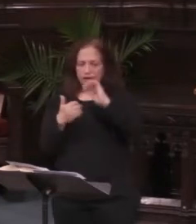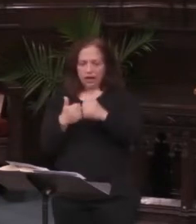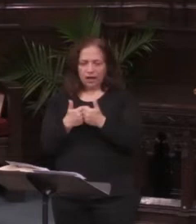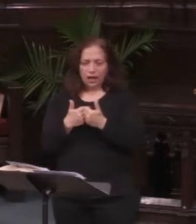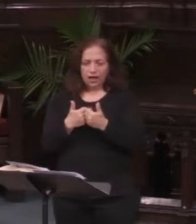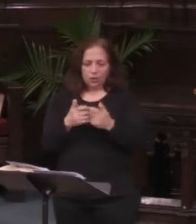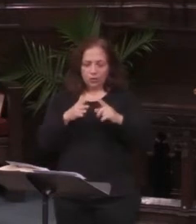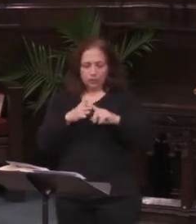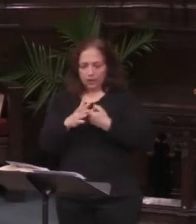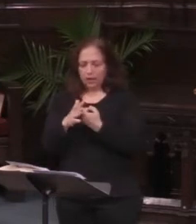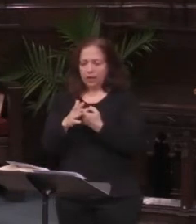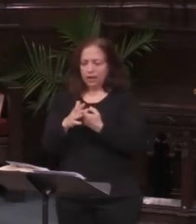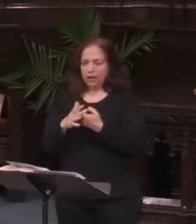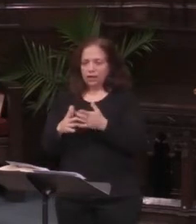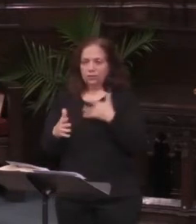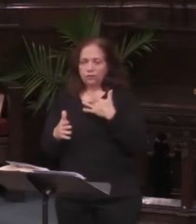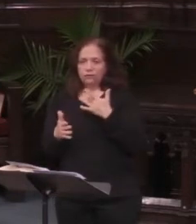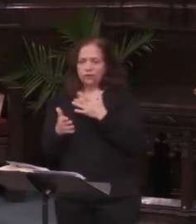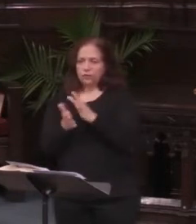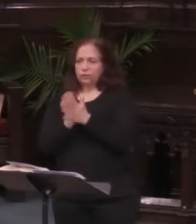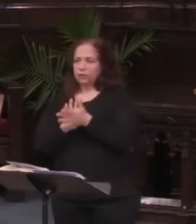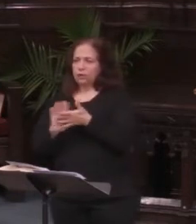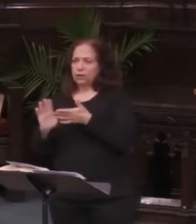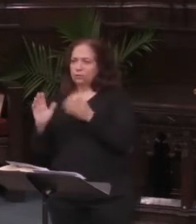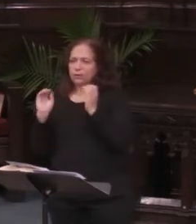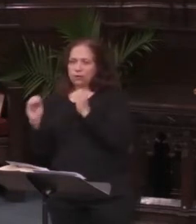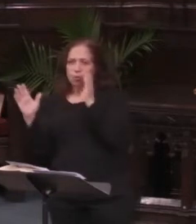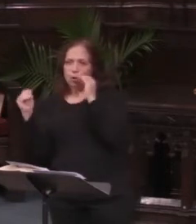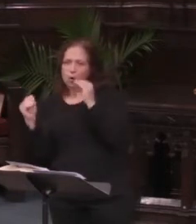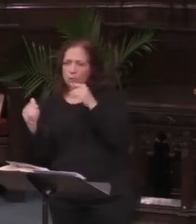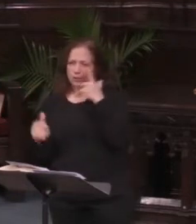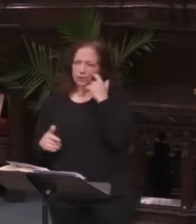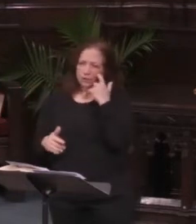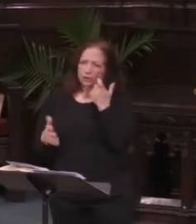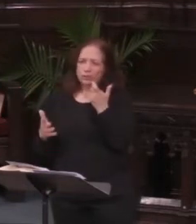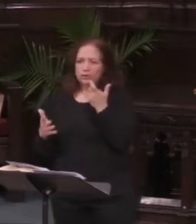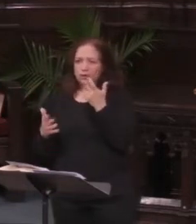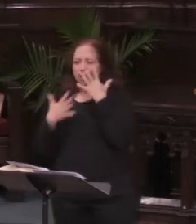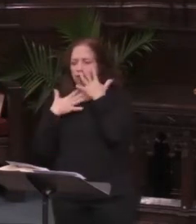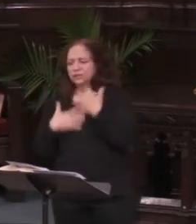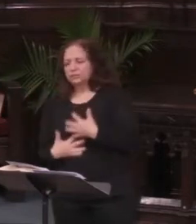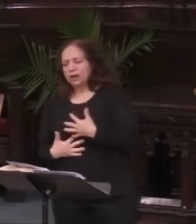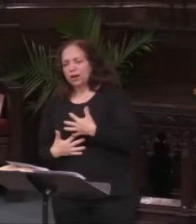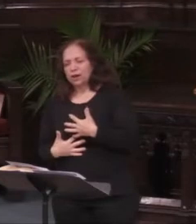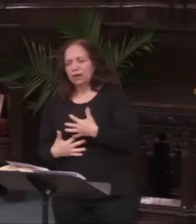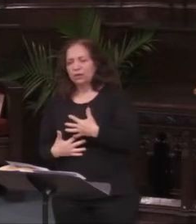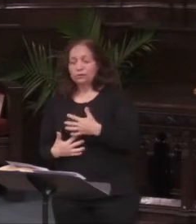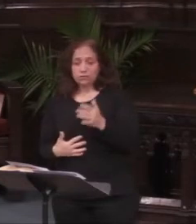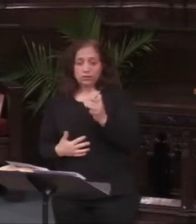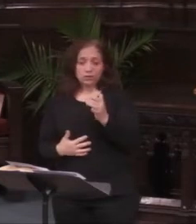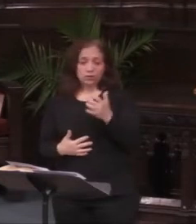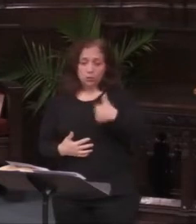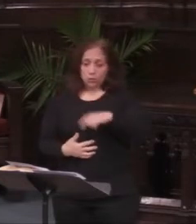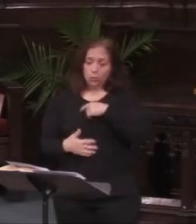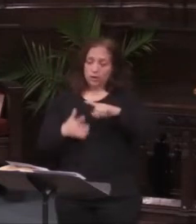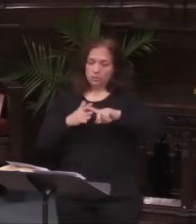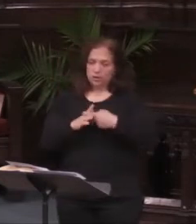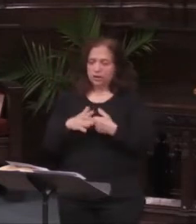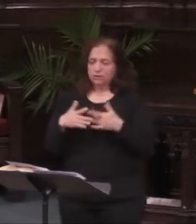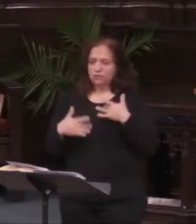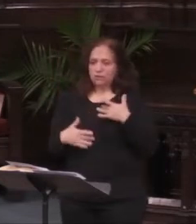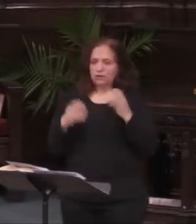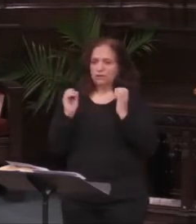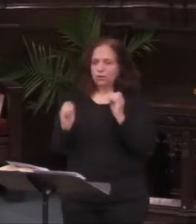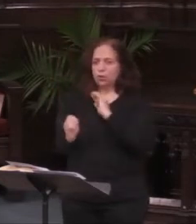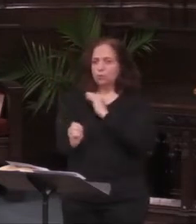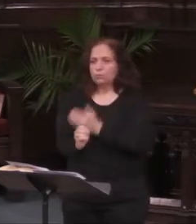where to begin and fall into hopelessness, cynicism, and despair. We too begin to feel powerless in the